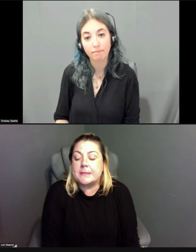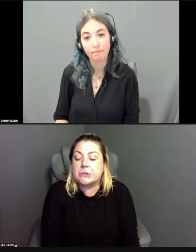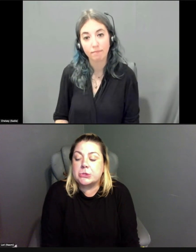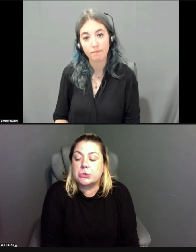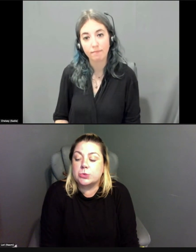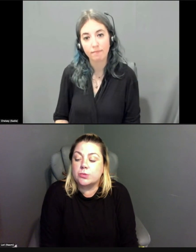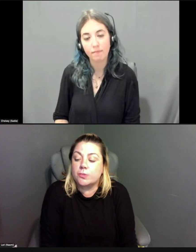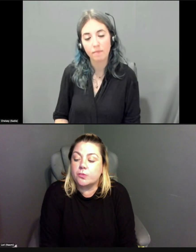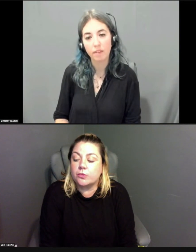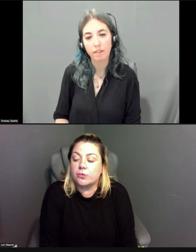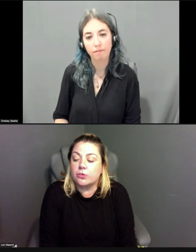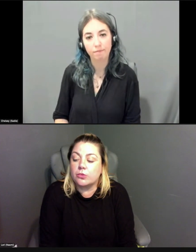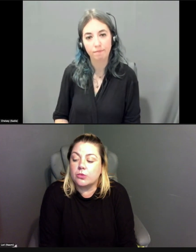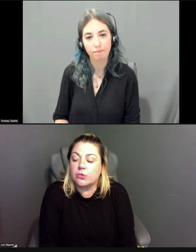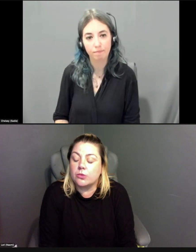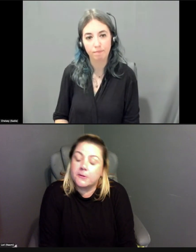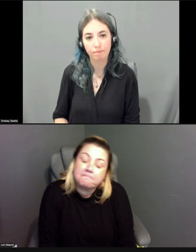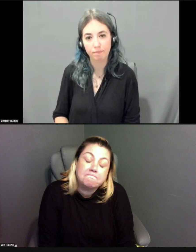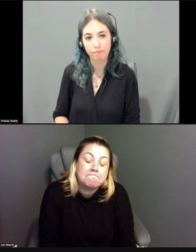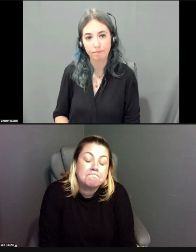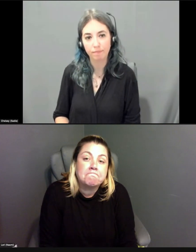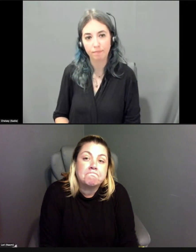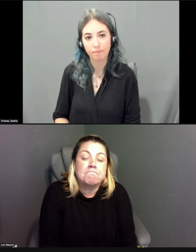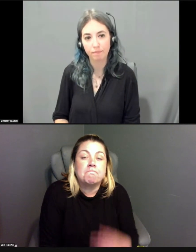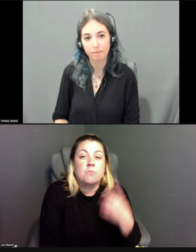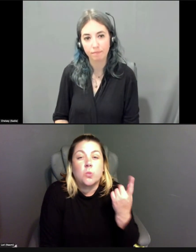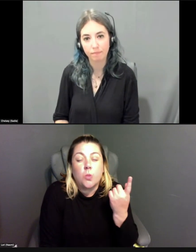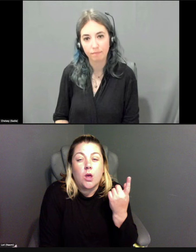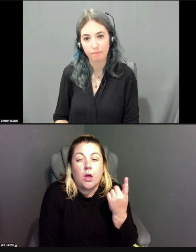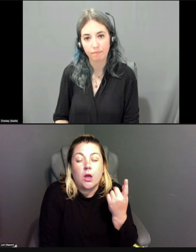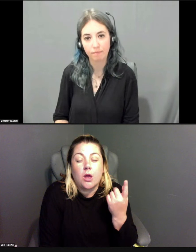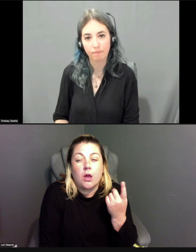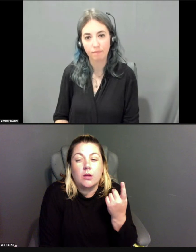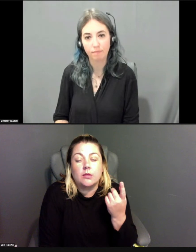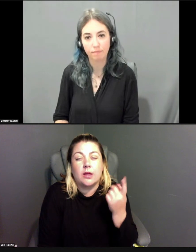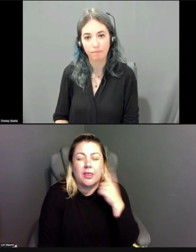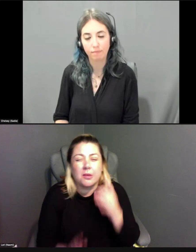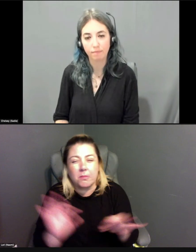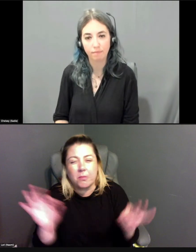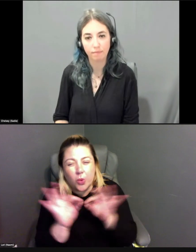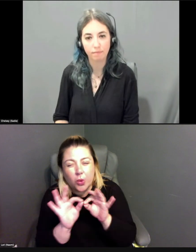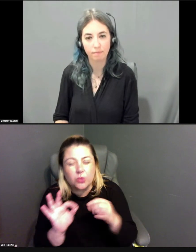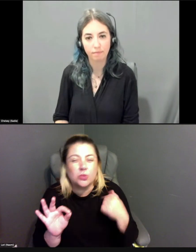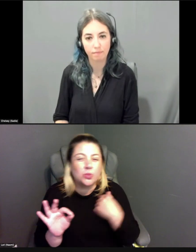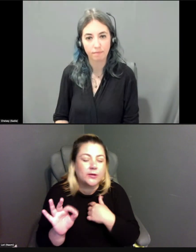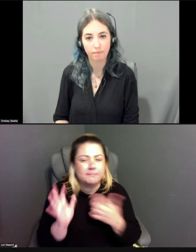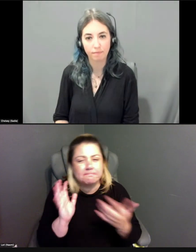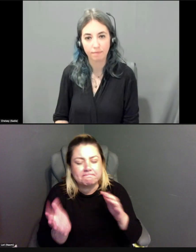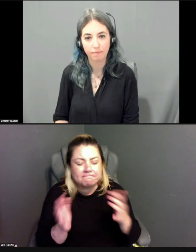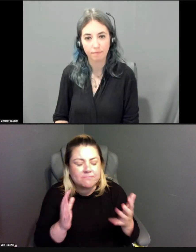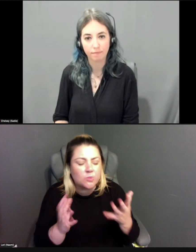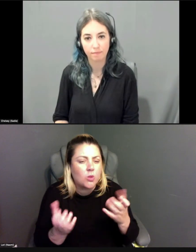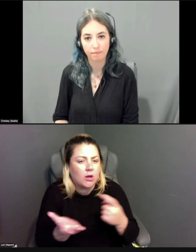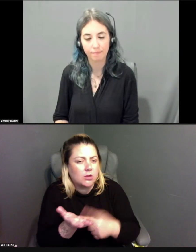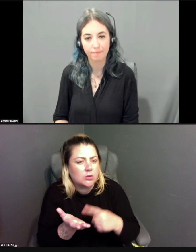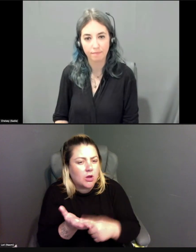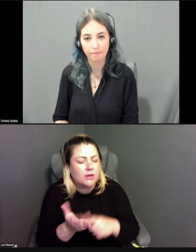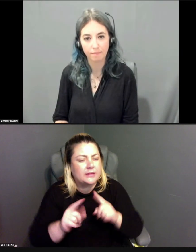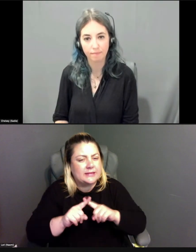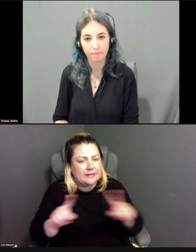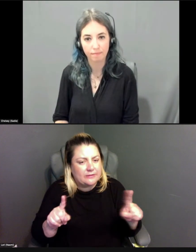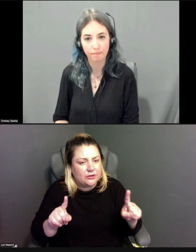that's sort of important, and we can, we've hinted at this a couple times earlier in the podcast about talking about the difference